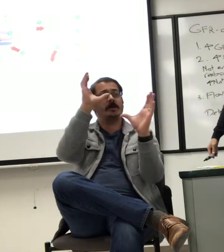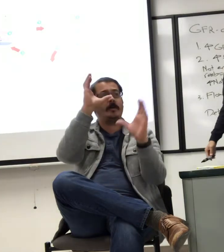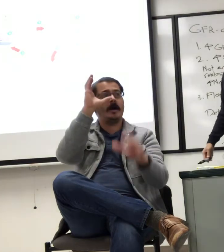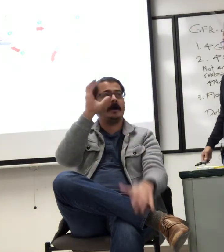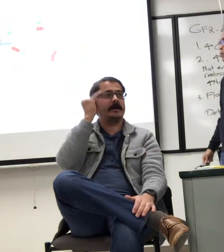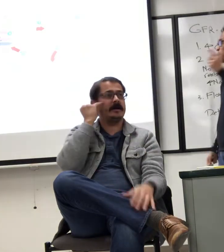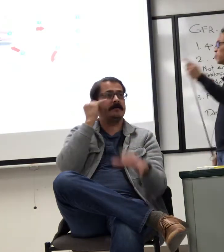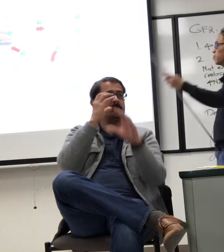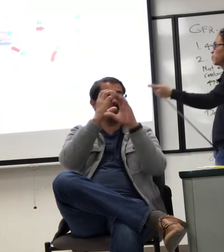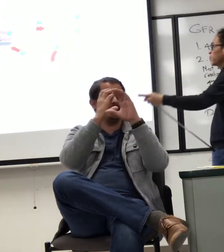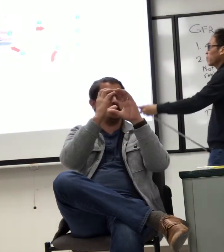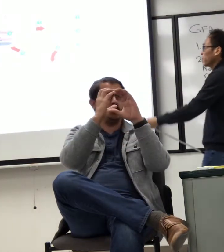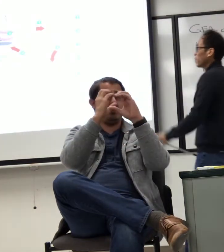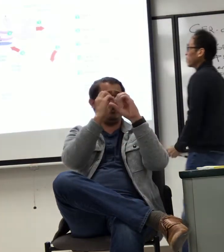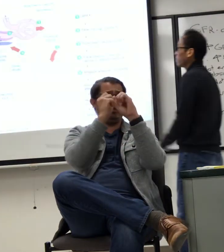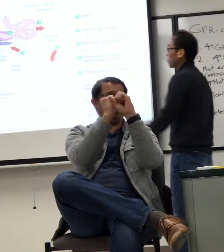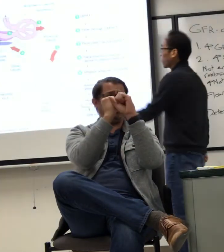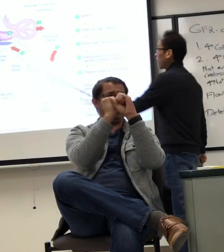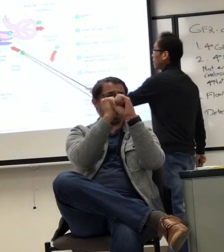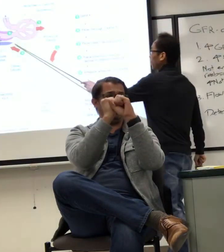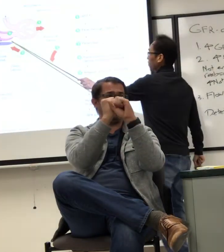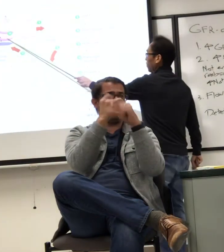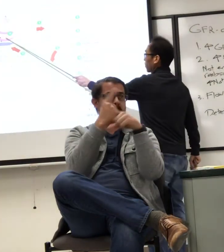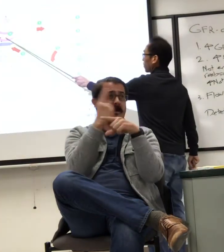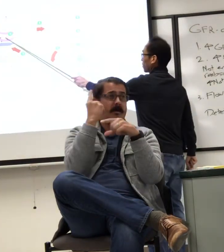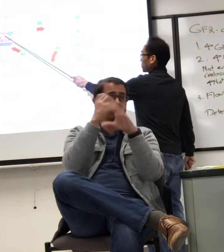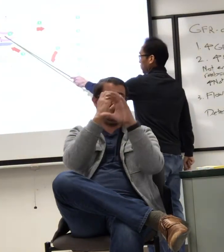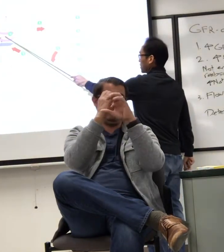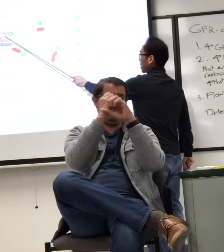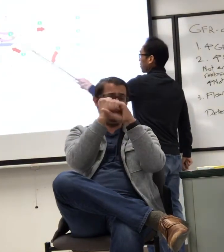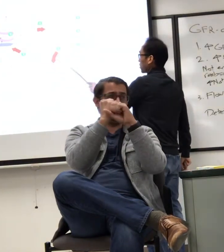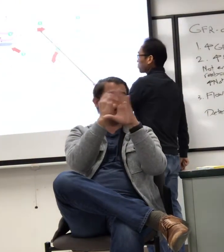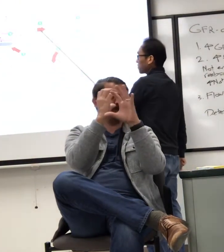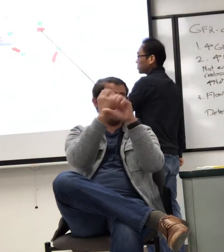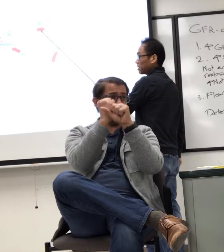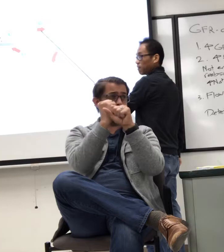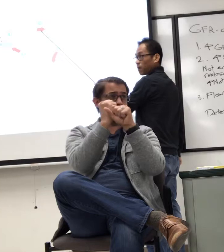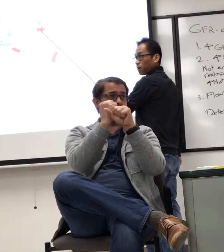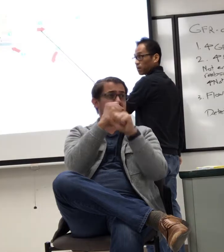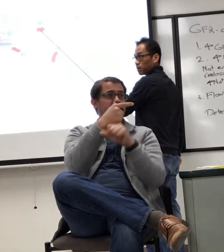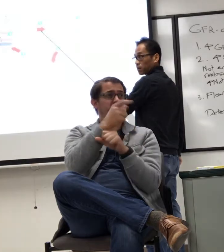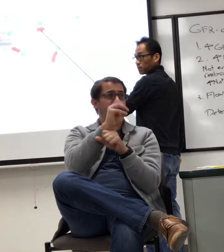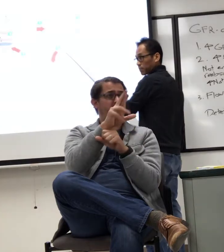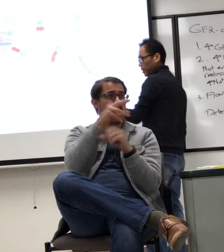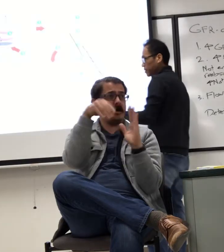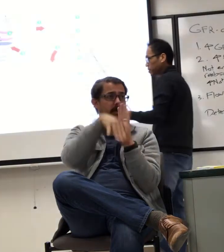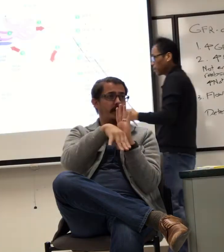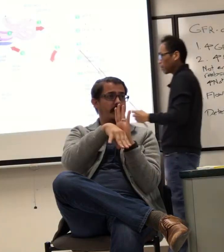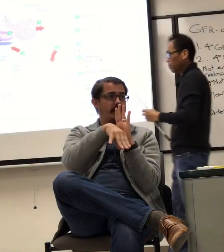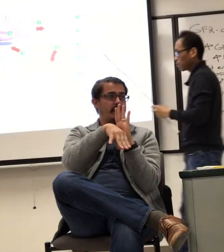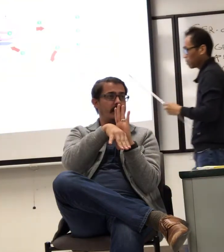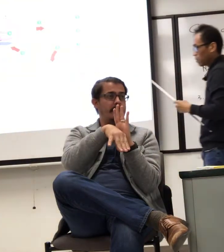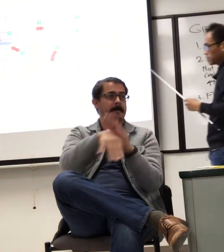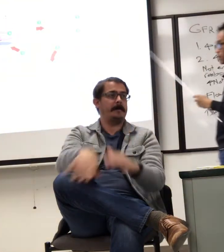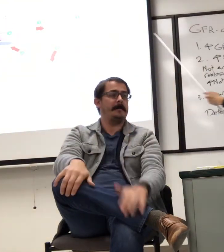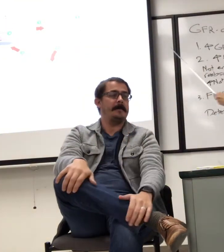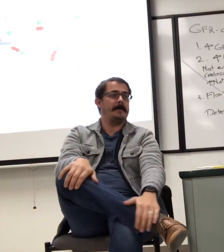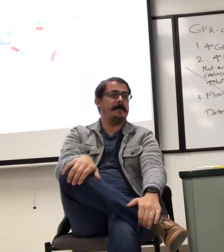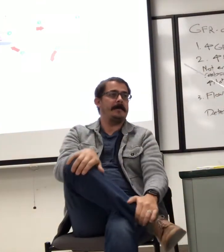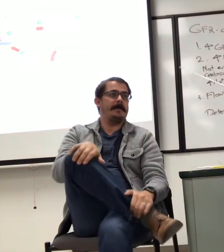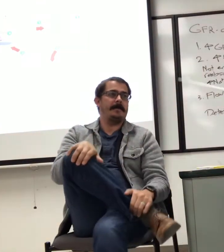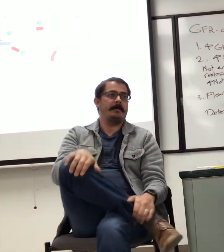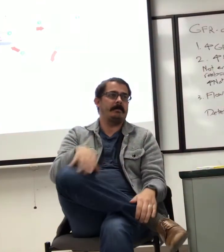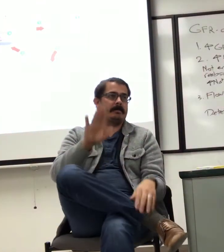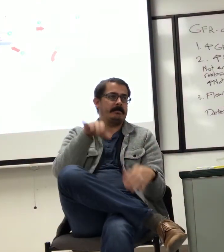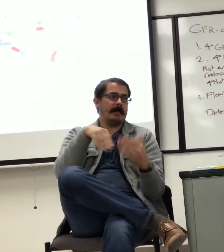you squeeze this tube right here. Squeeze there, you're going to drop the GFR. That's all that